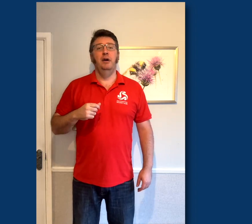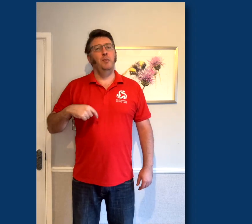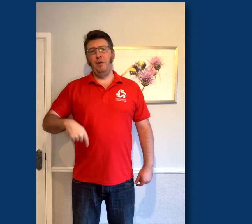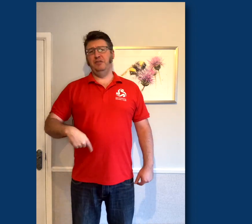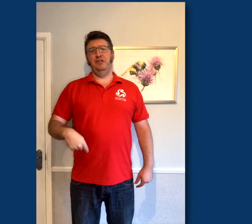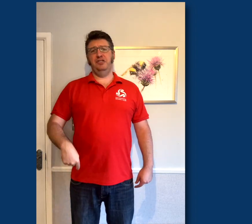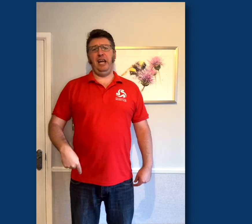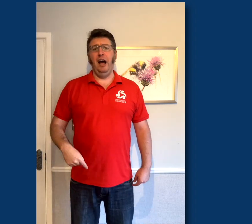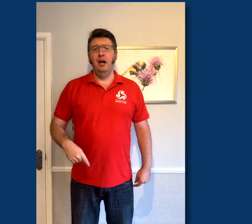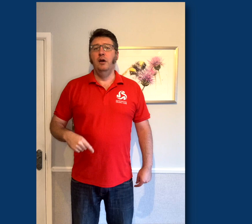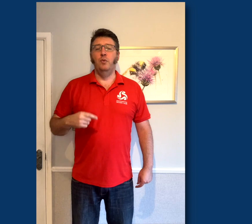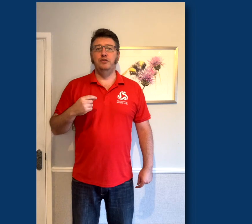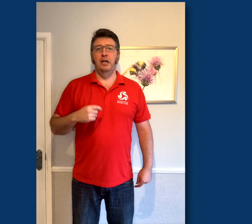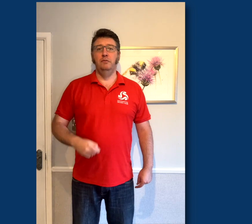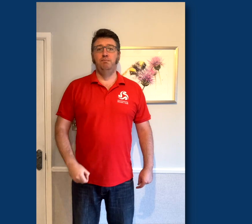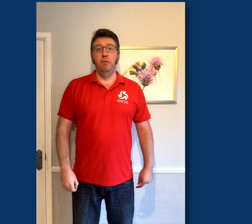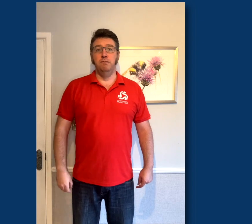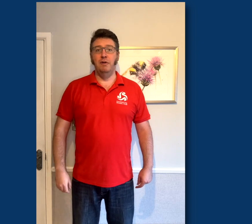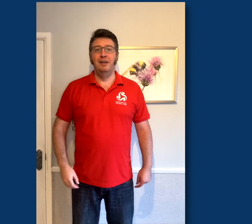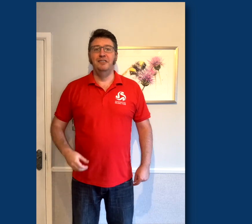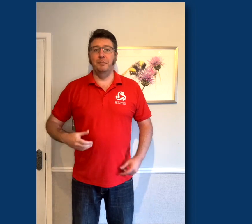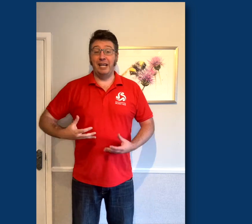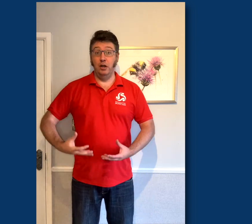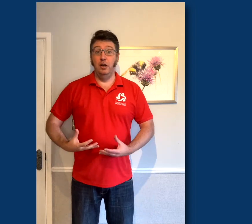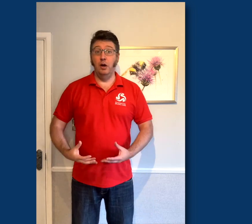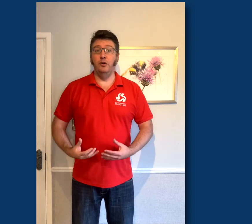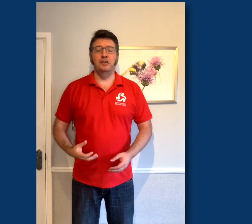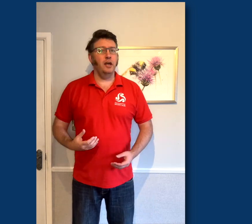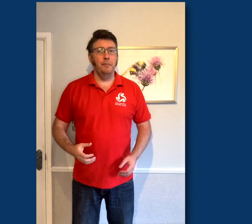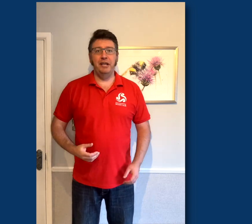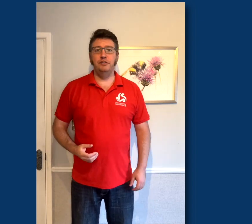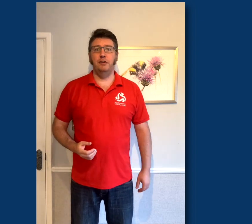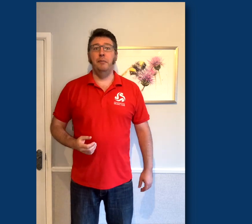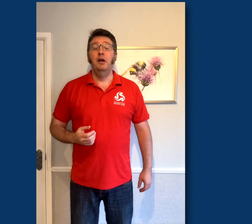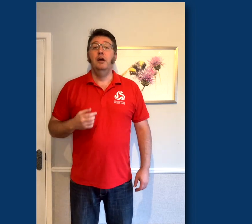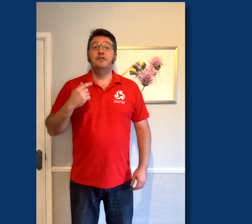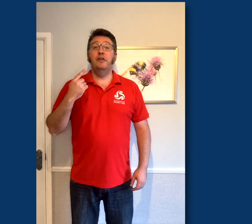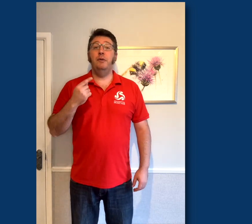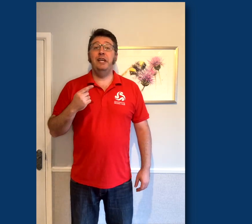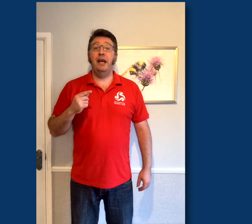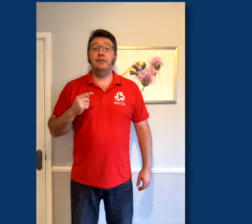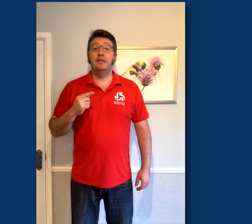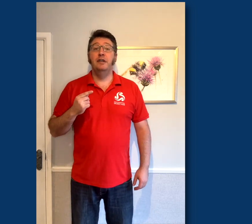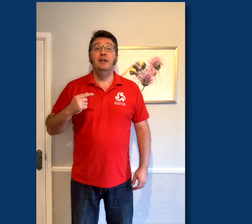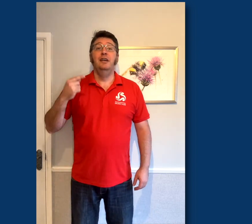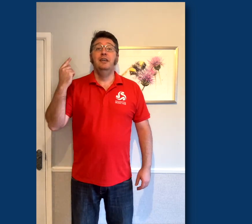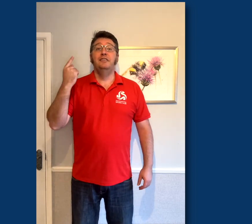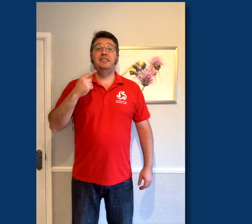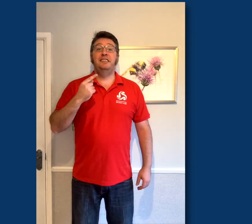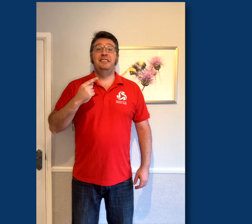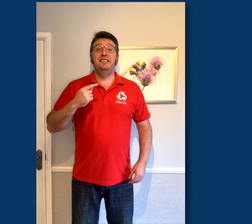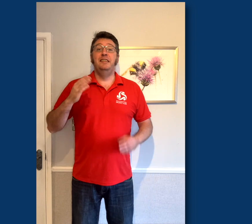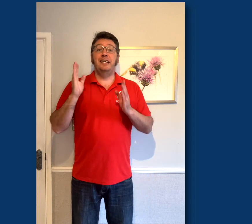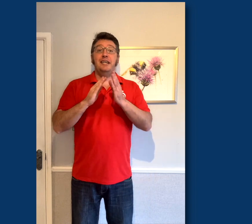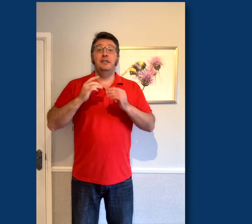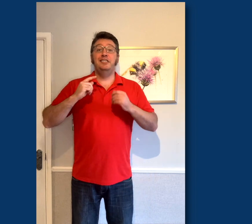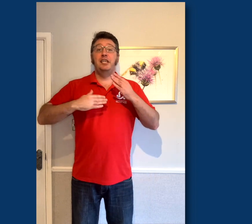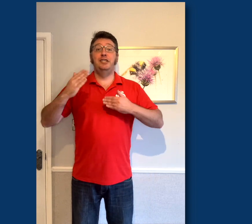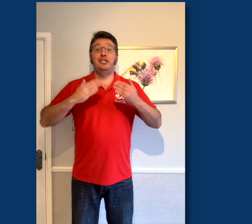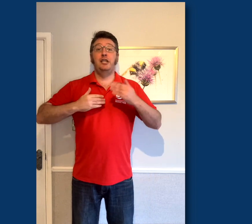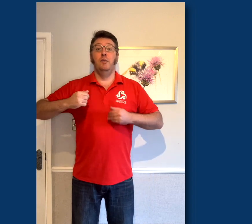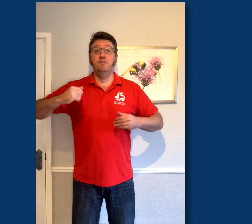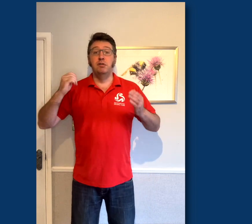clap, we won't say stamp, we'll say boom to make a low noise like a bass drum. So then we get